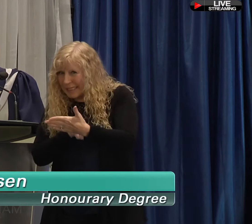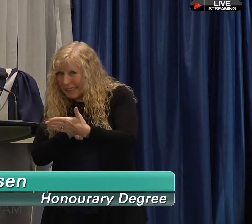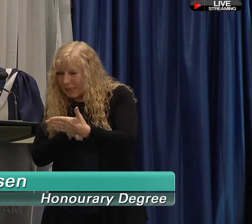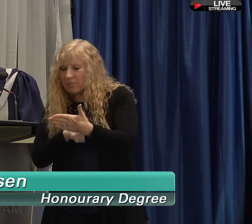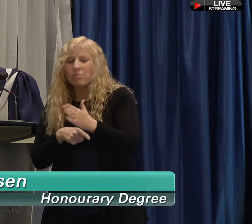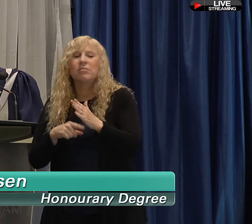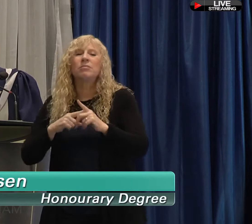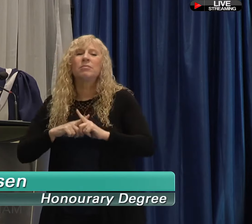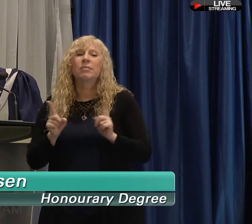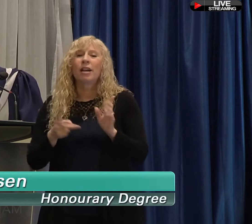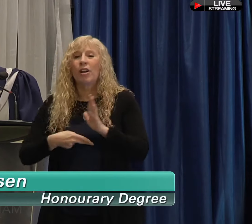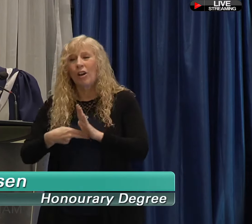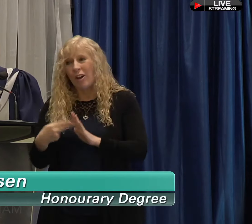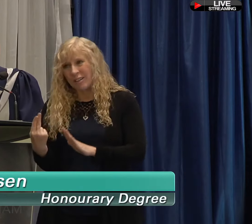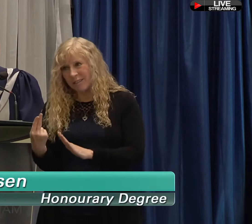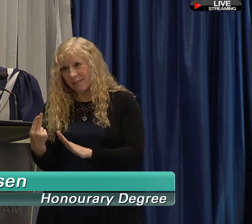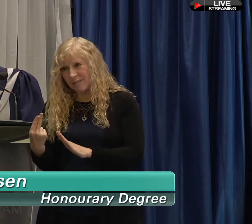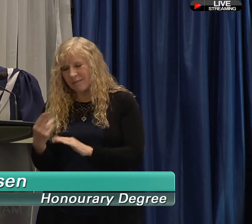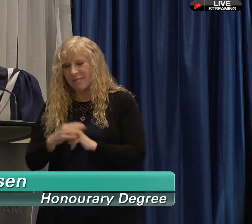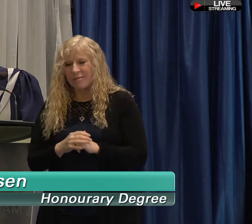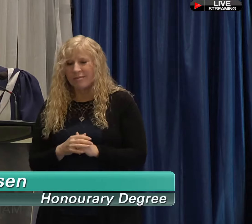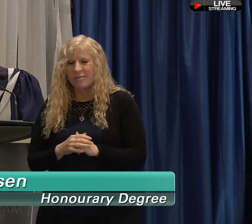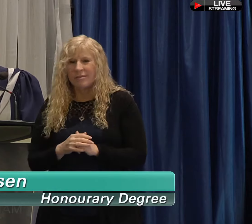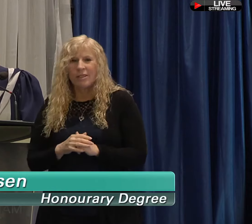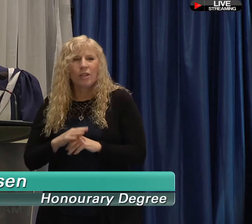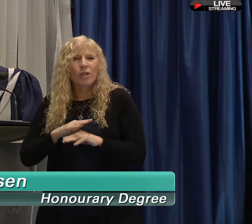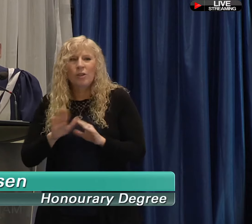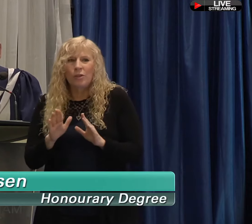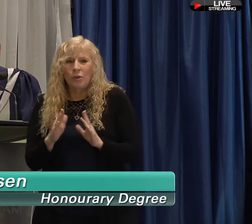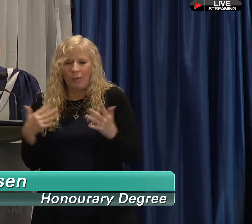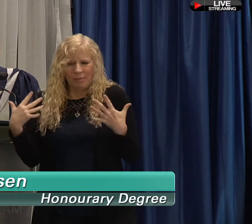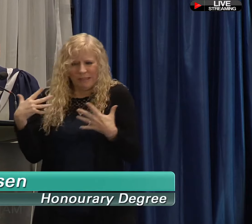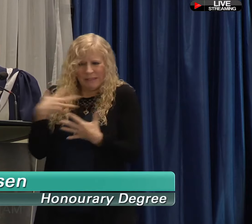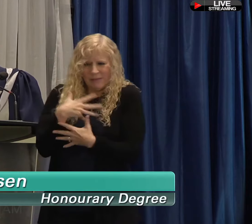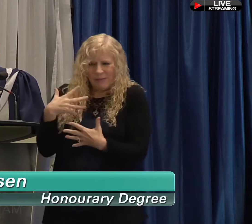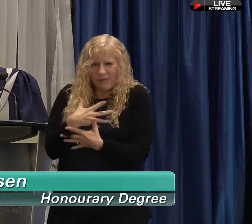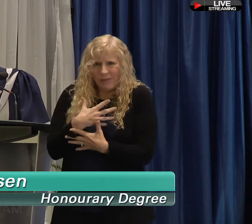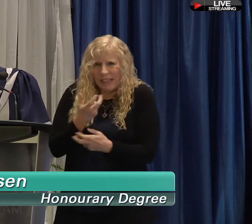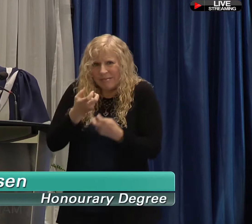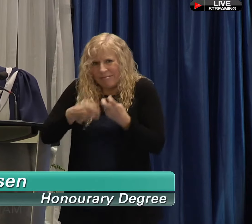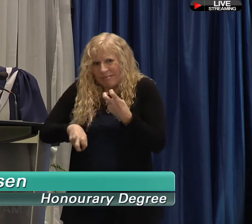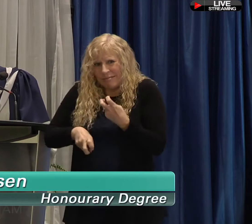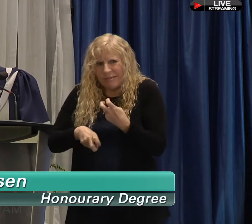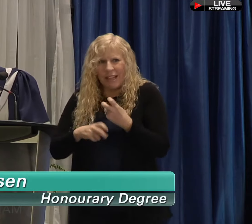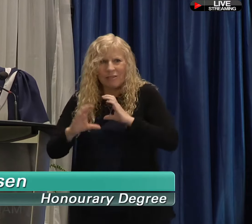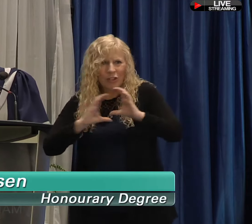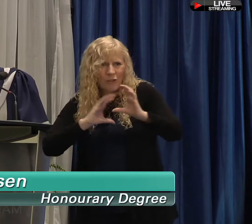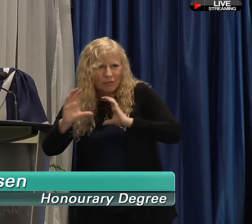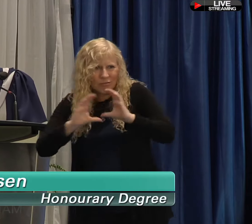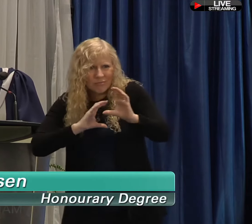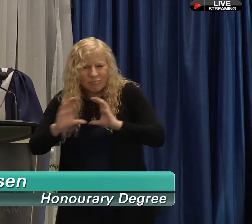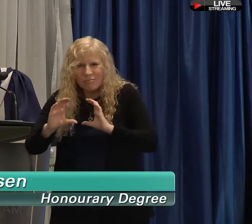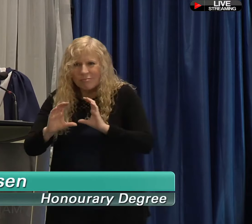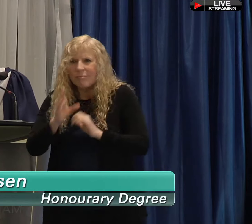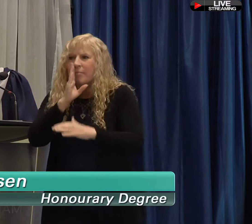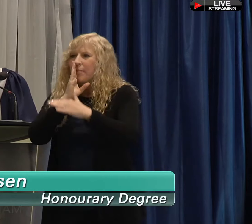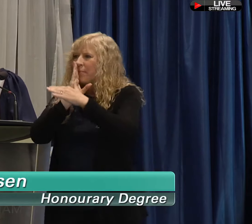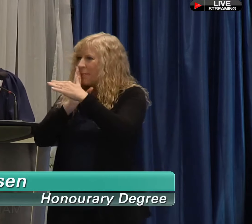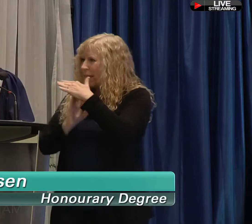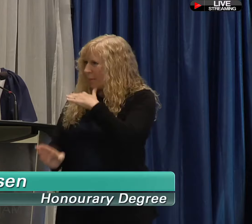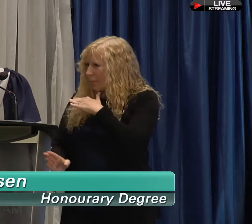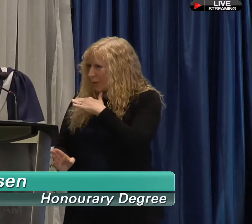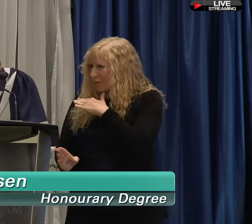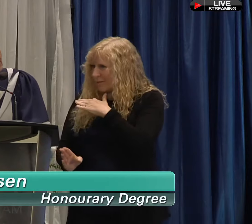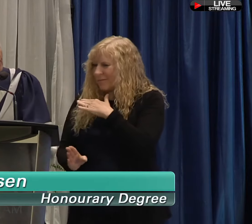honest. Don't shy away from difficult conversations, be humble, Act